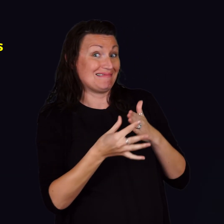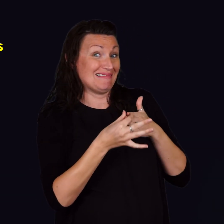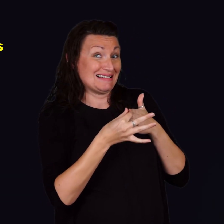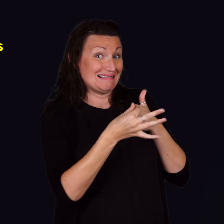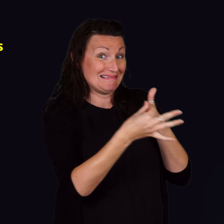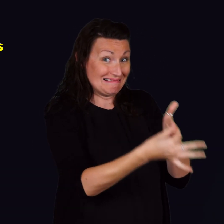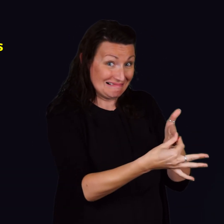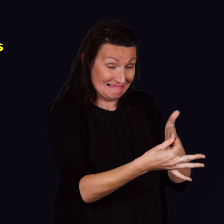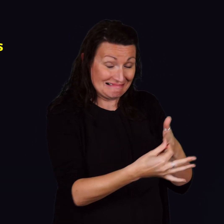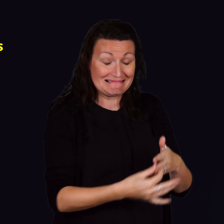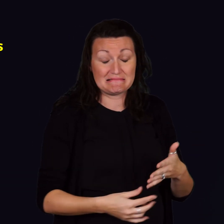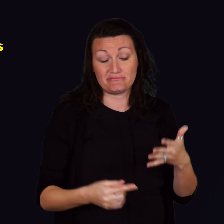self-direction,